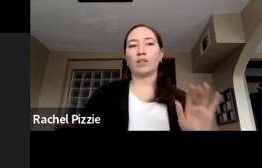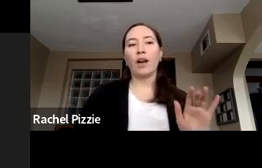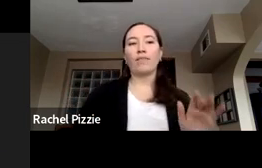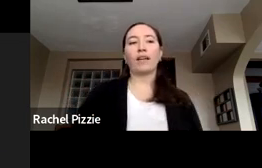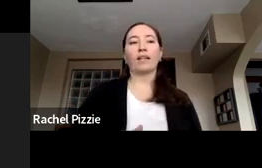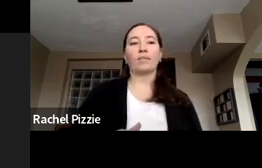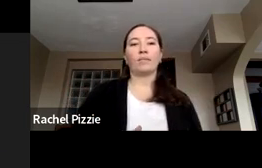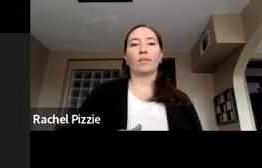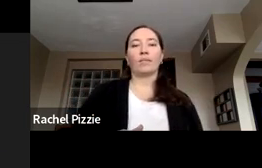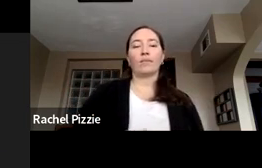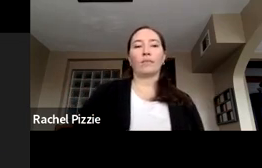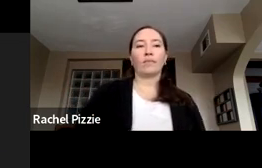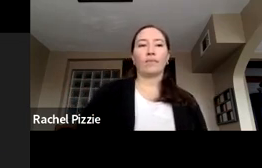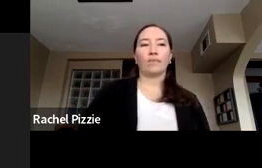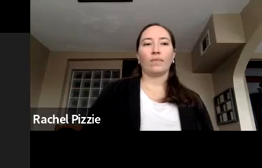can select graphic.